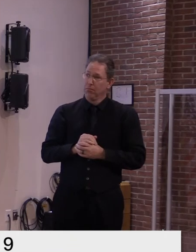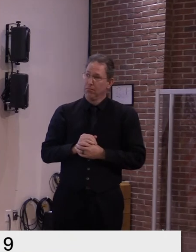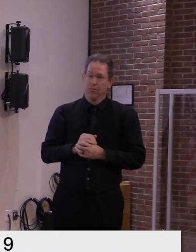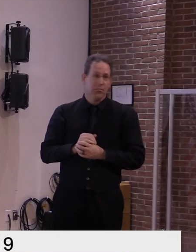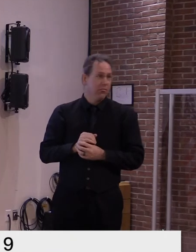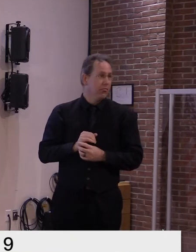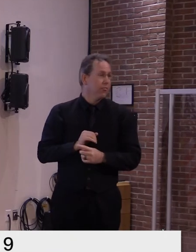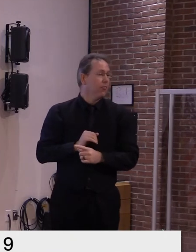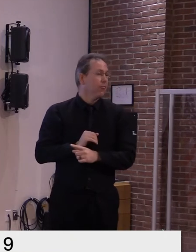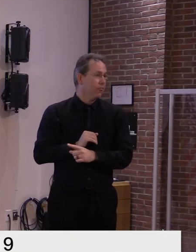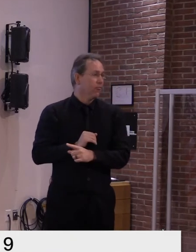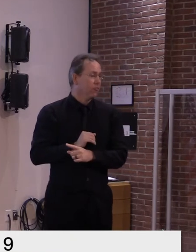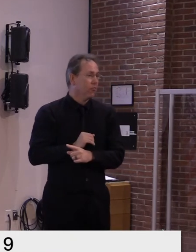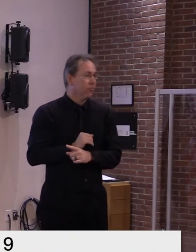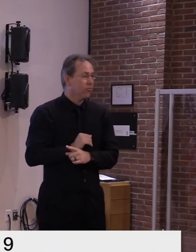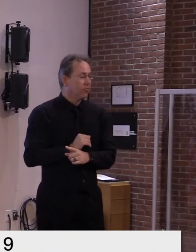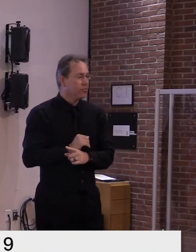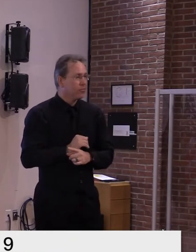Don't you have an honorary degree? Or?